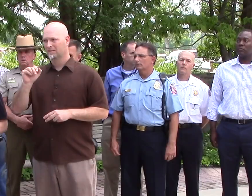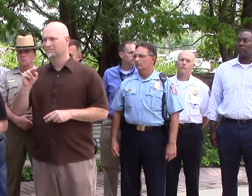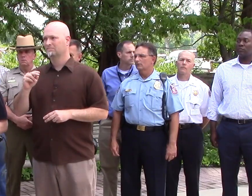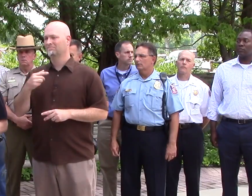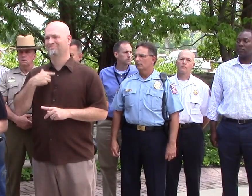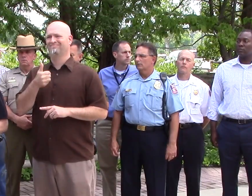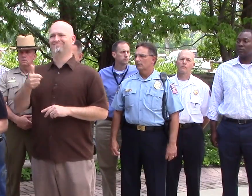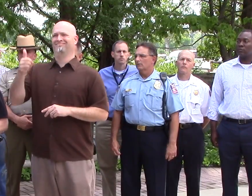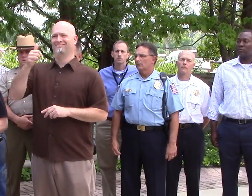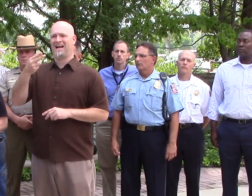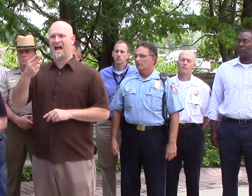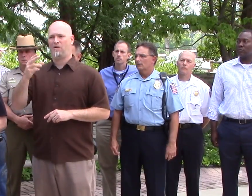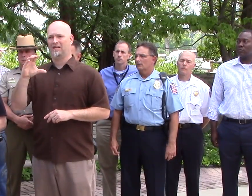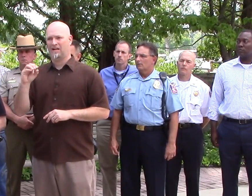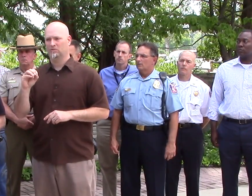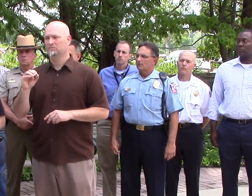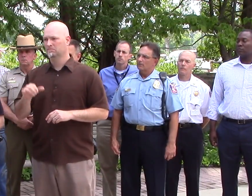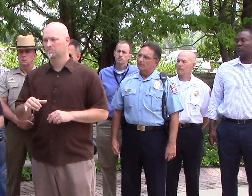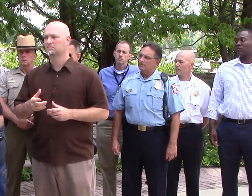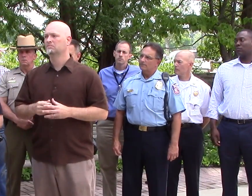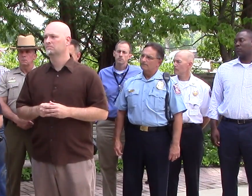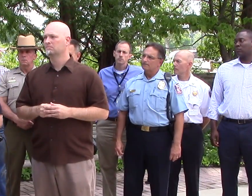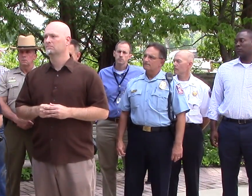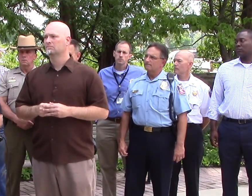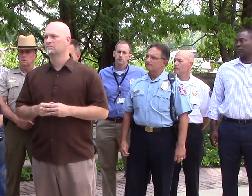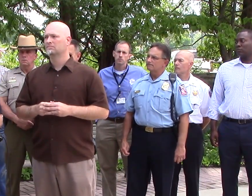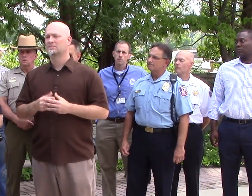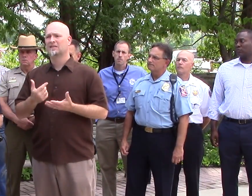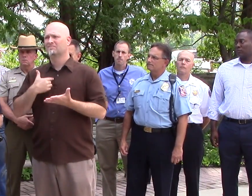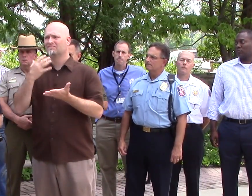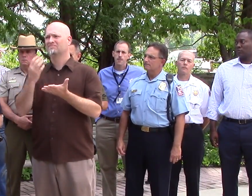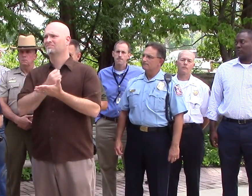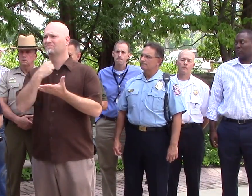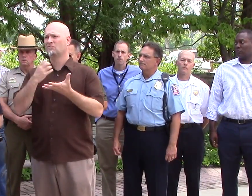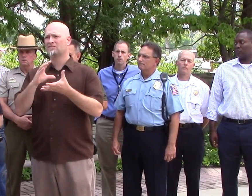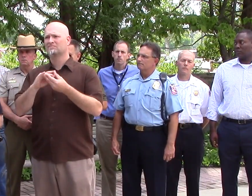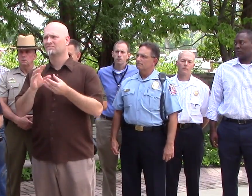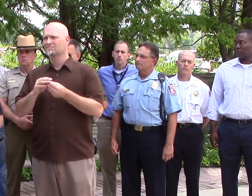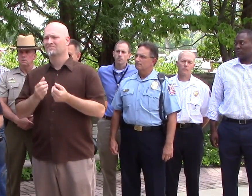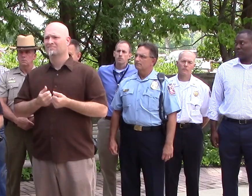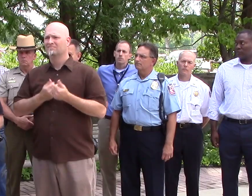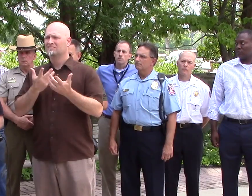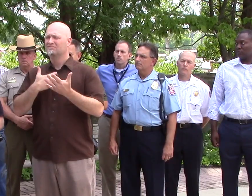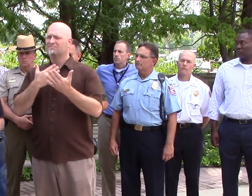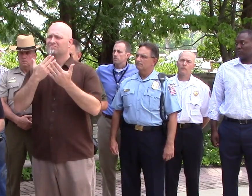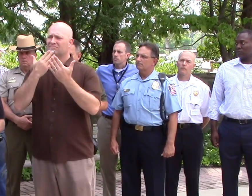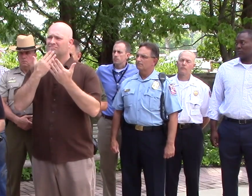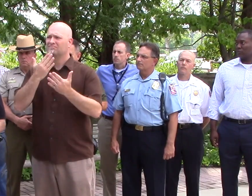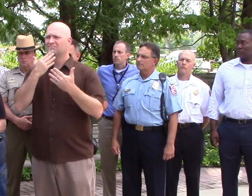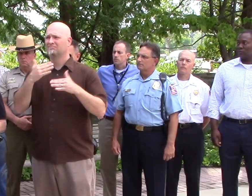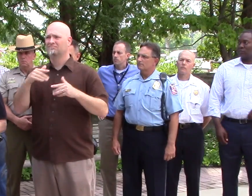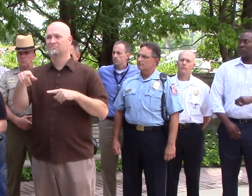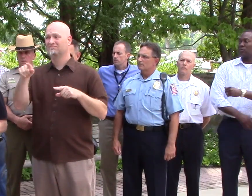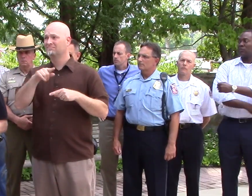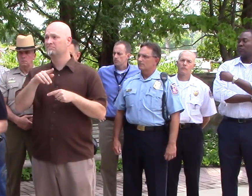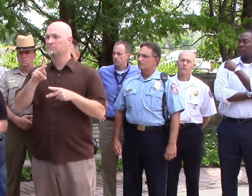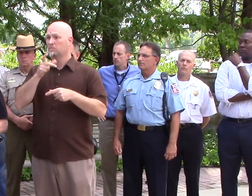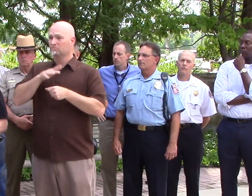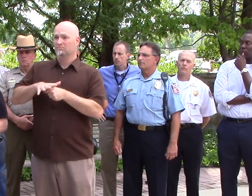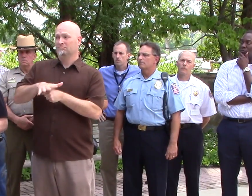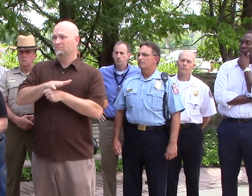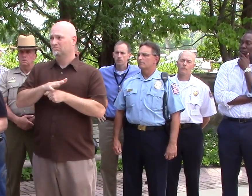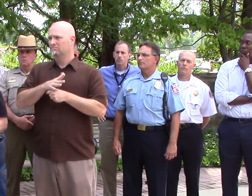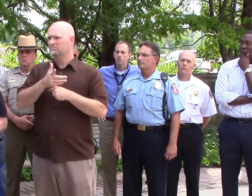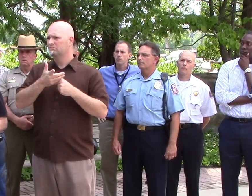Before we go into specific comments, I want to express my thanks to the residents of Ellicott City and those in Howard